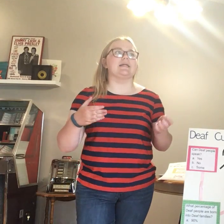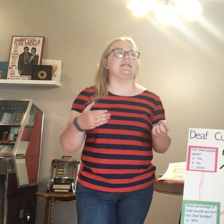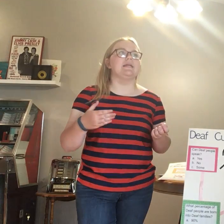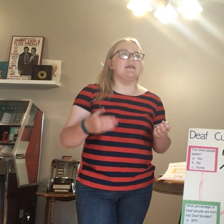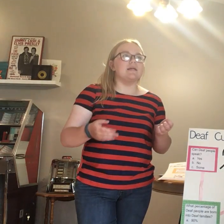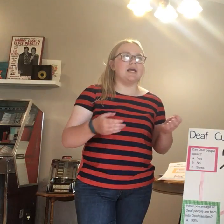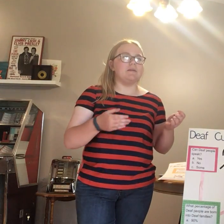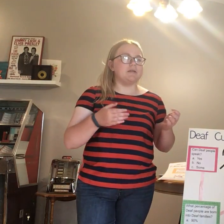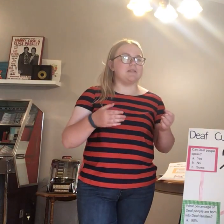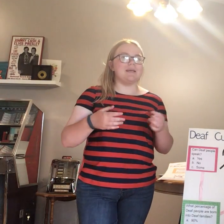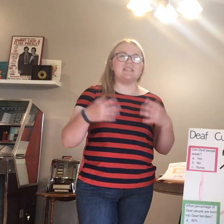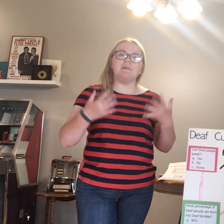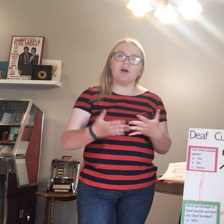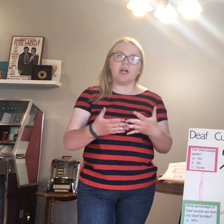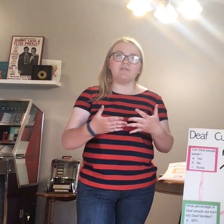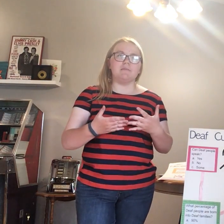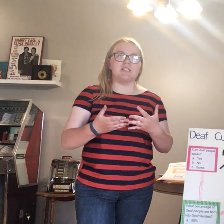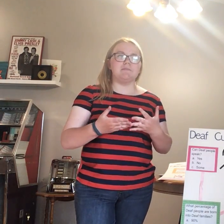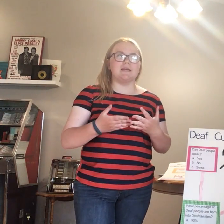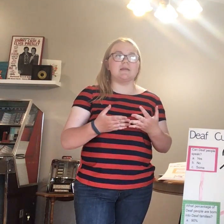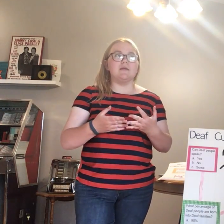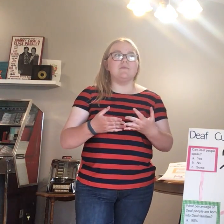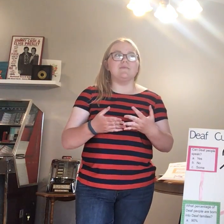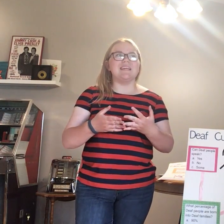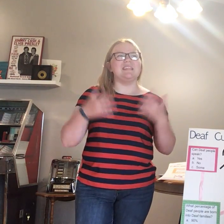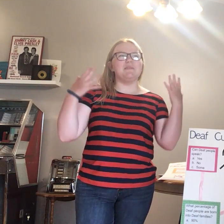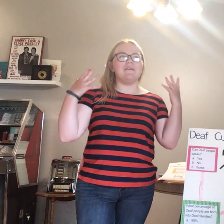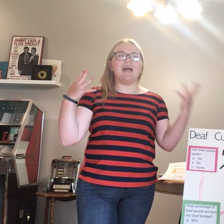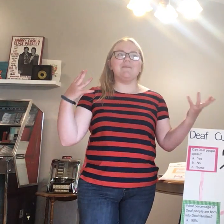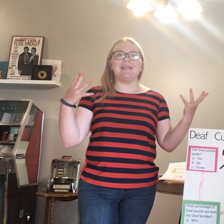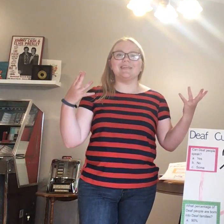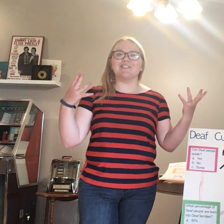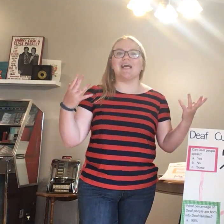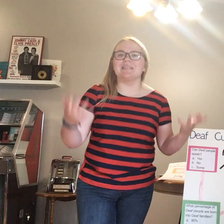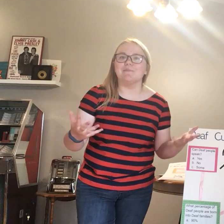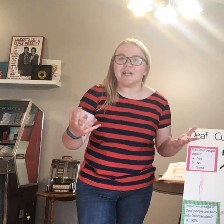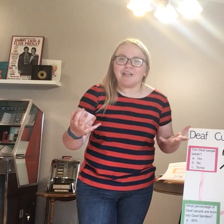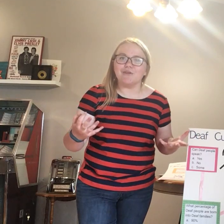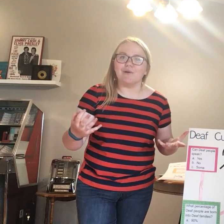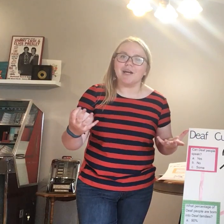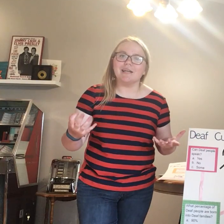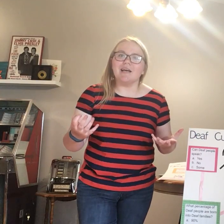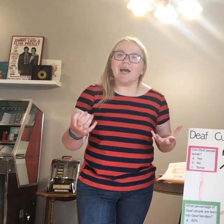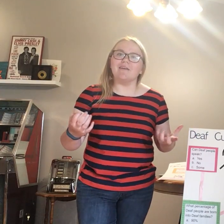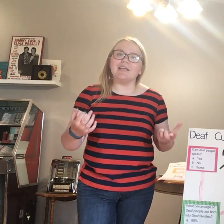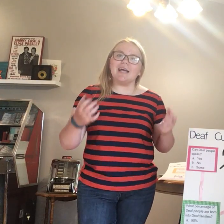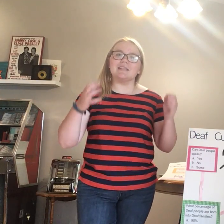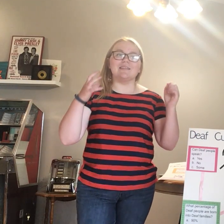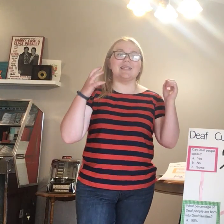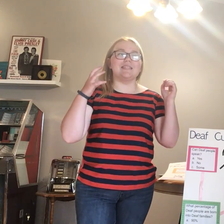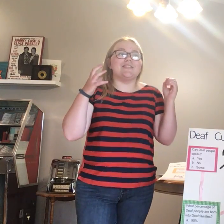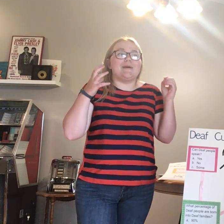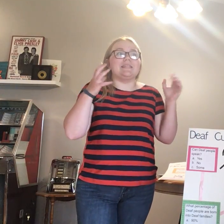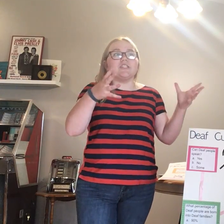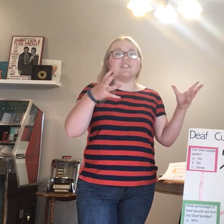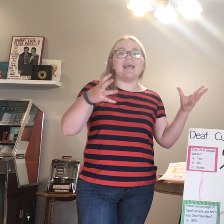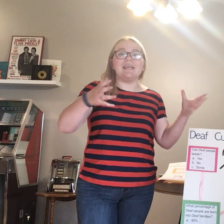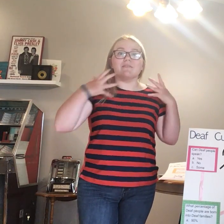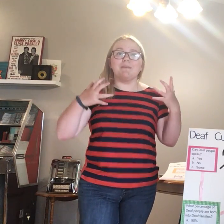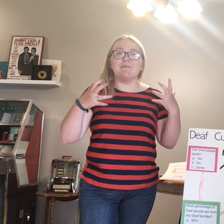automatically makes it a bit harder for them to speak. Like whenever I'm in English class, I'm learning a new word, I really have to listen to my teacher say it and repeat what